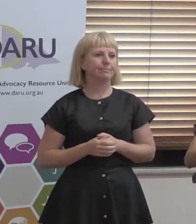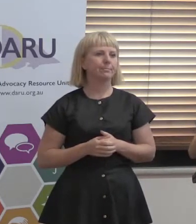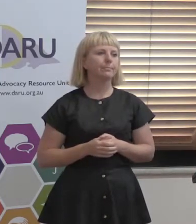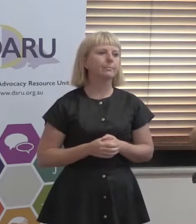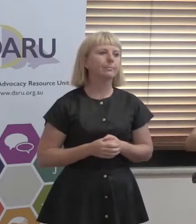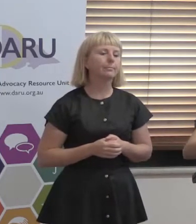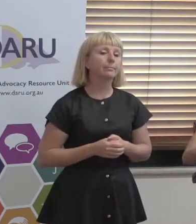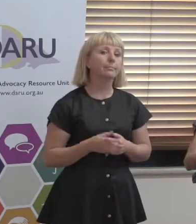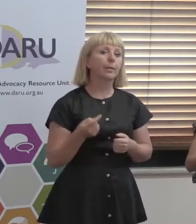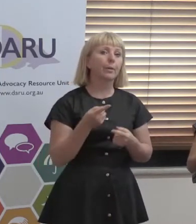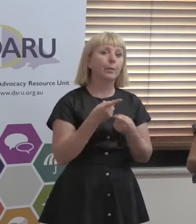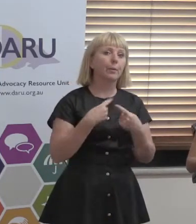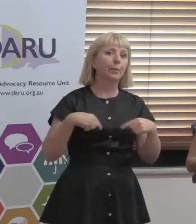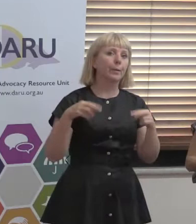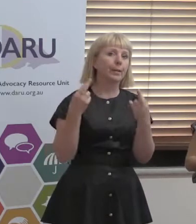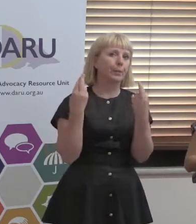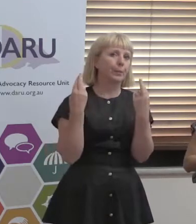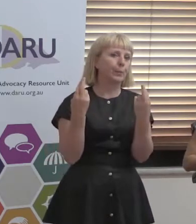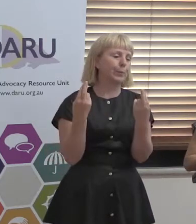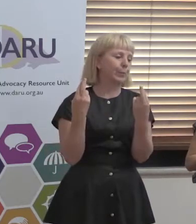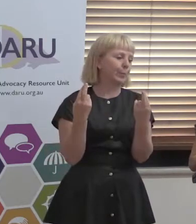We are hoping to